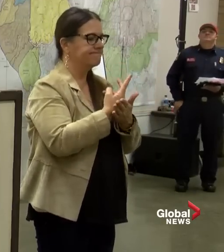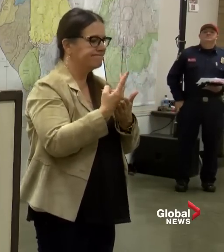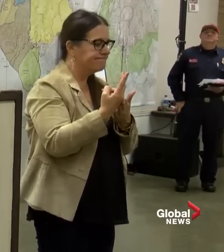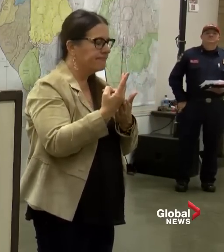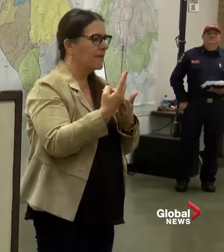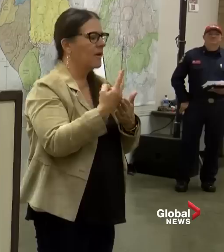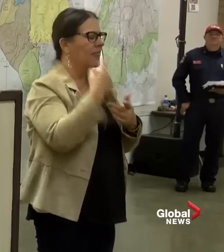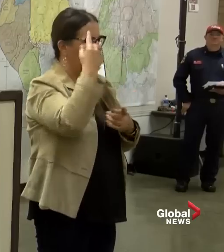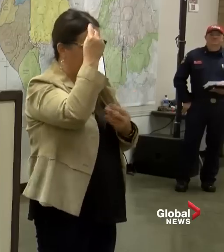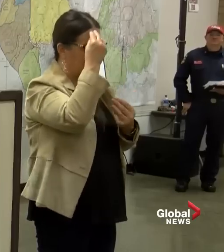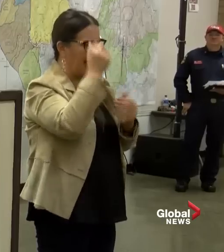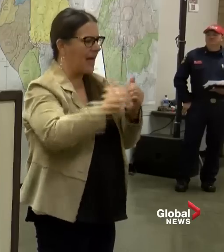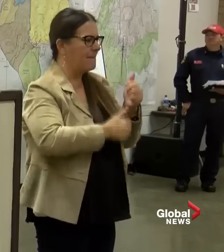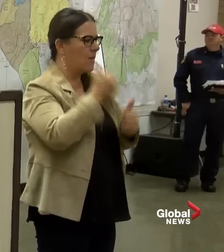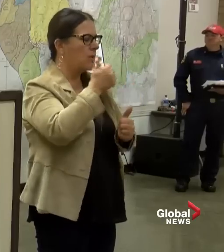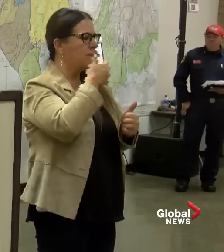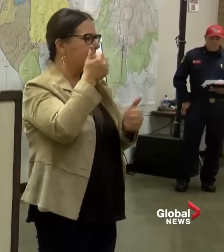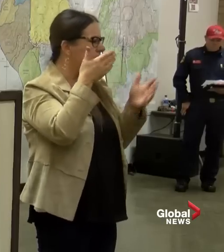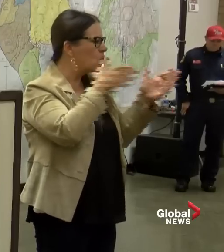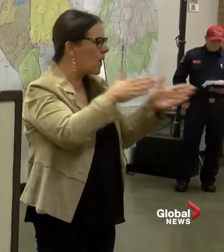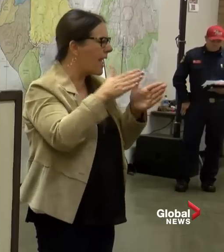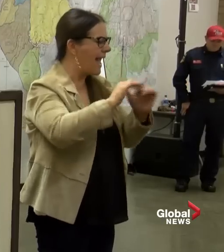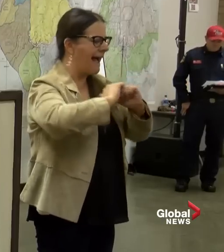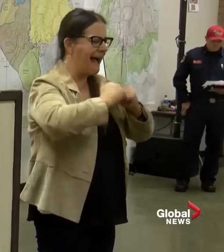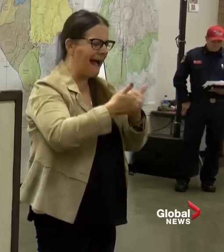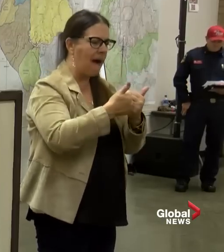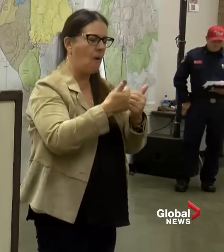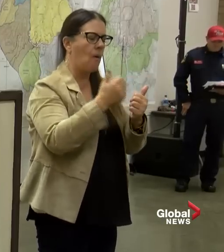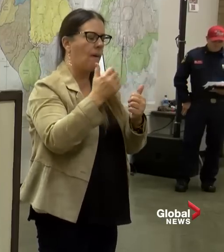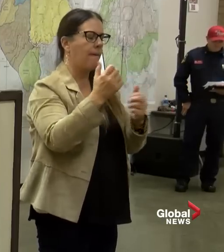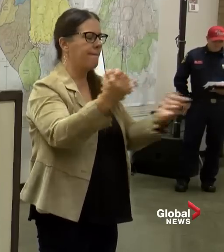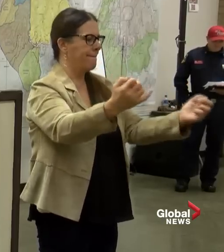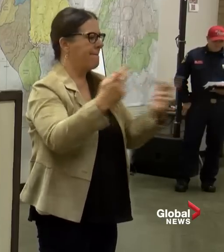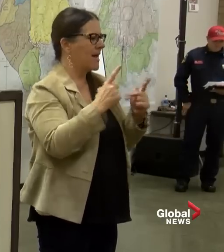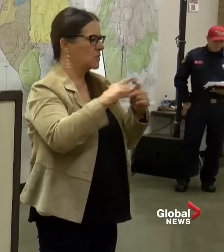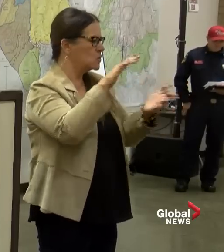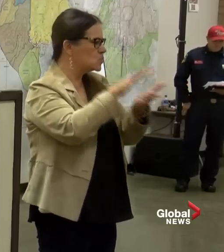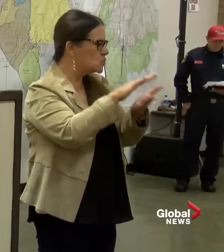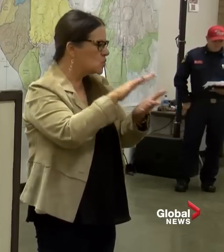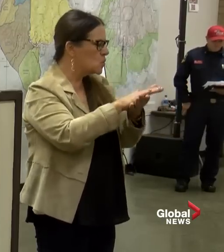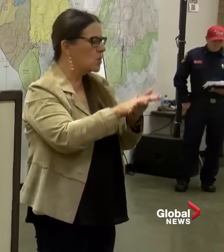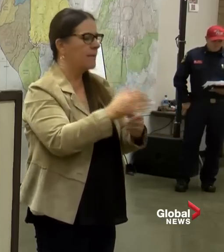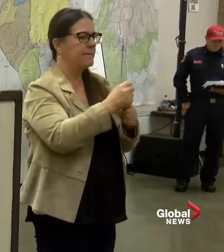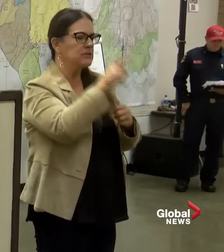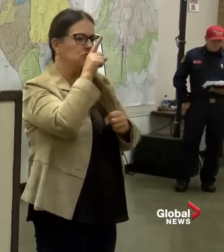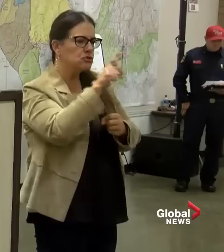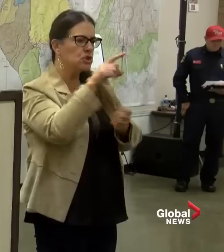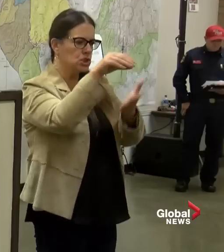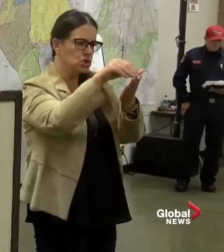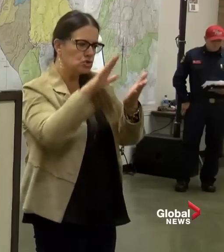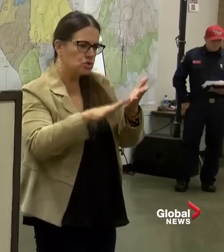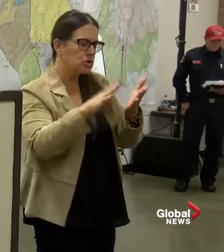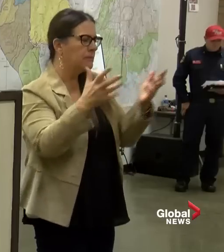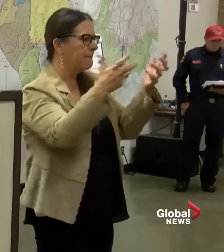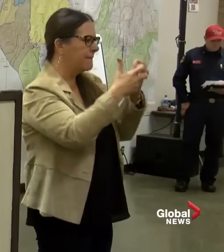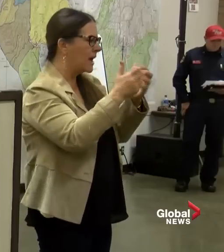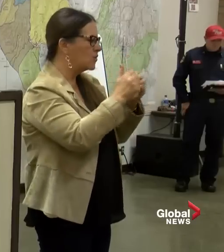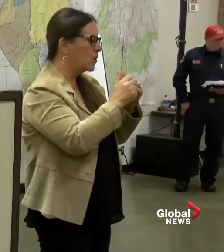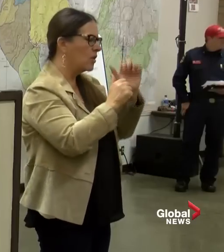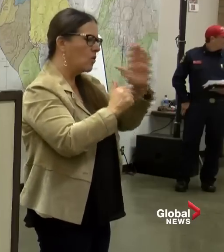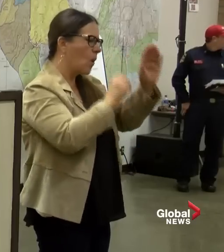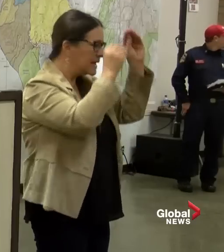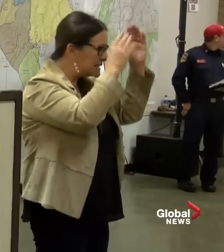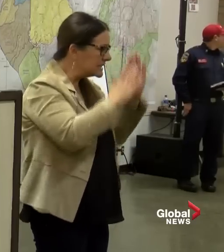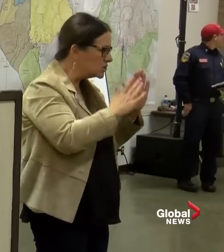most effectively resume school with matching students with their teachers in their